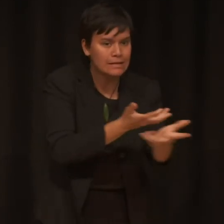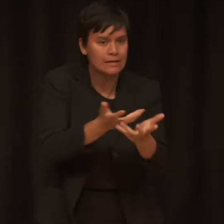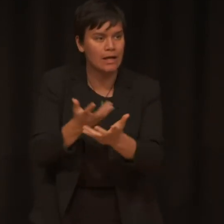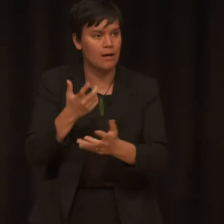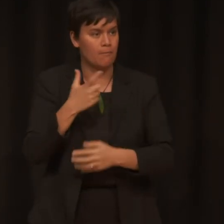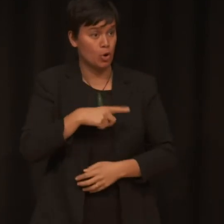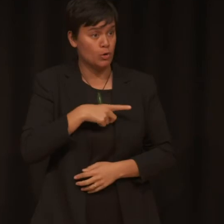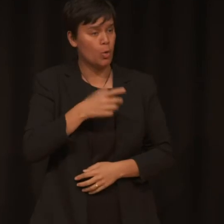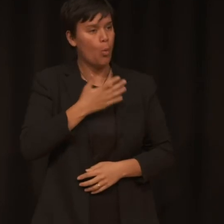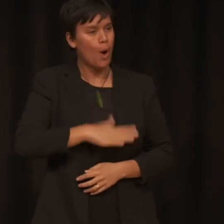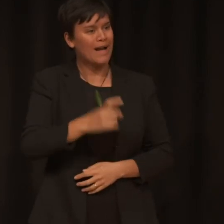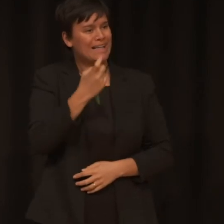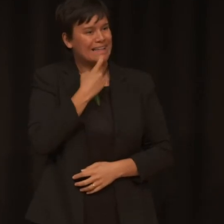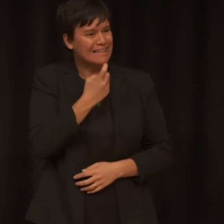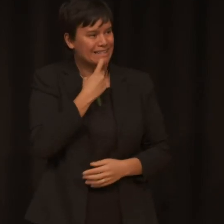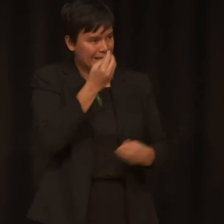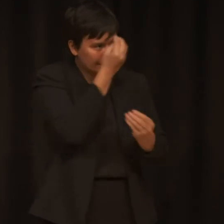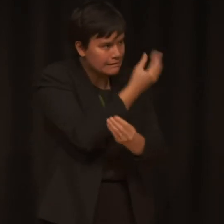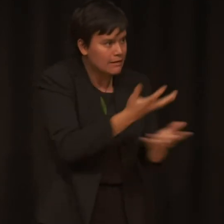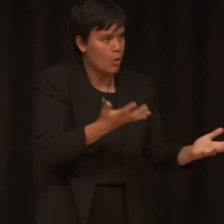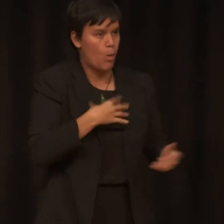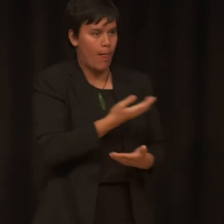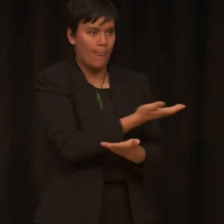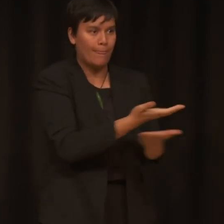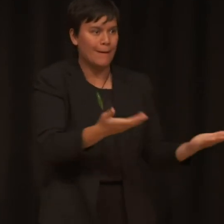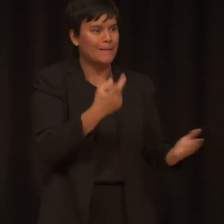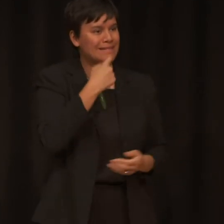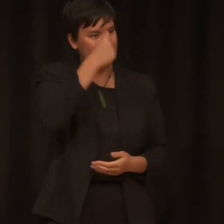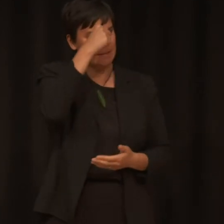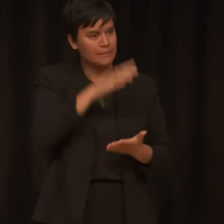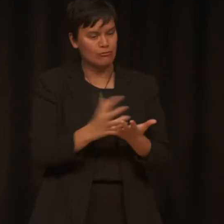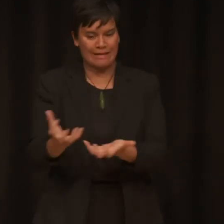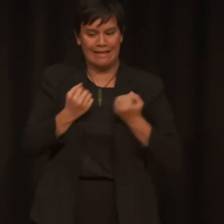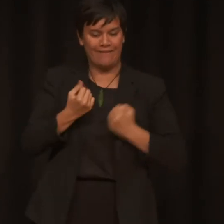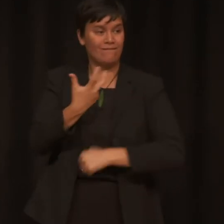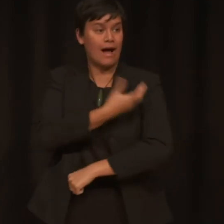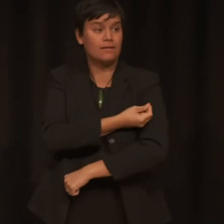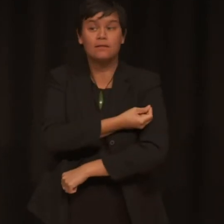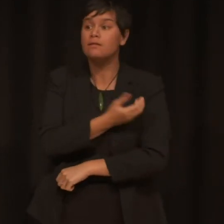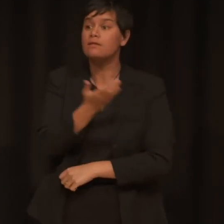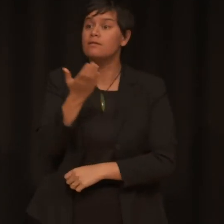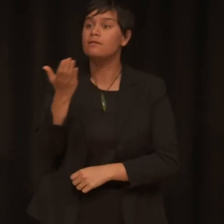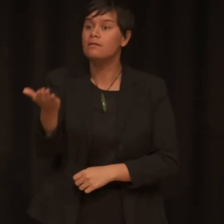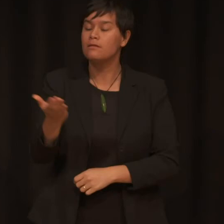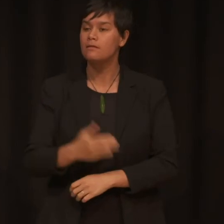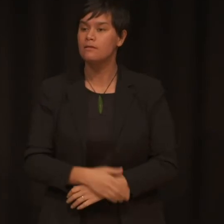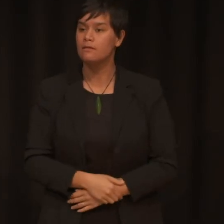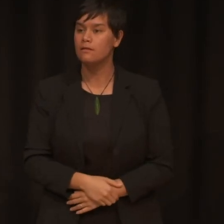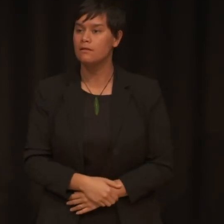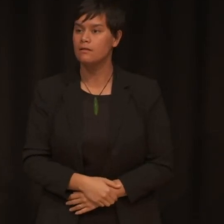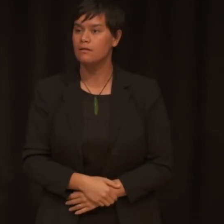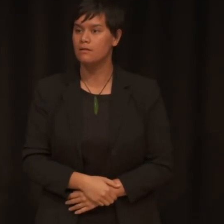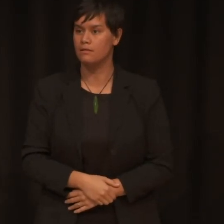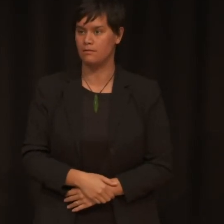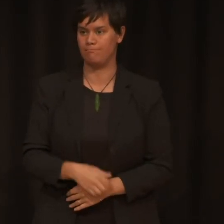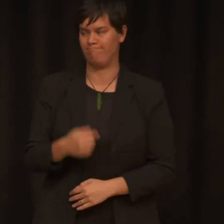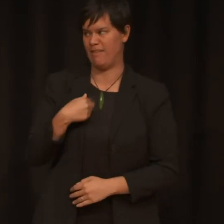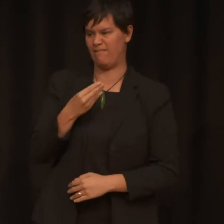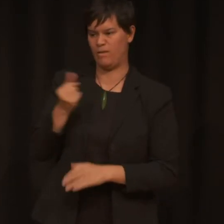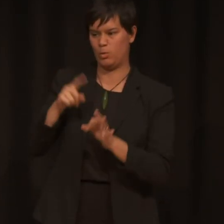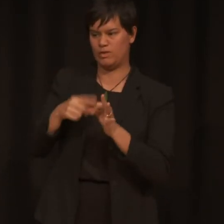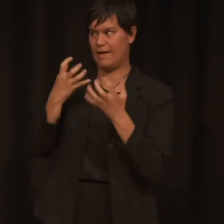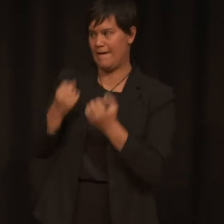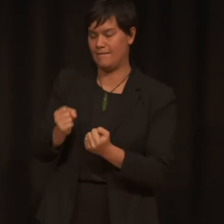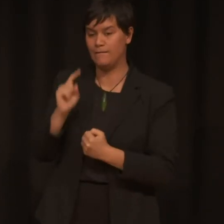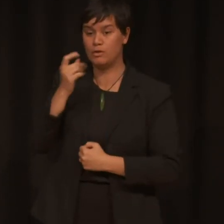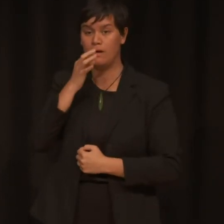as possible to get a vaccine. Okay, I'll come with the last couple, yeah. So therefore, is